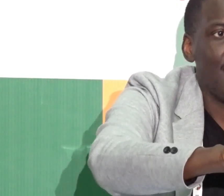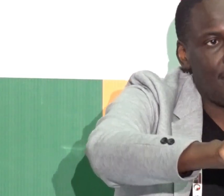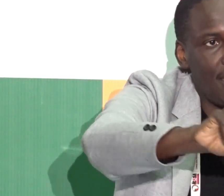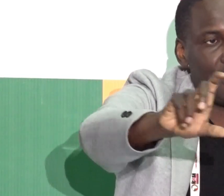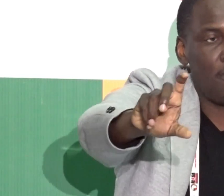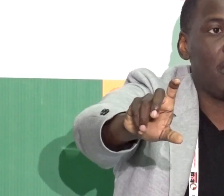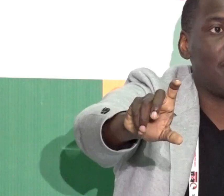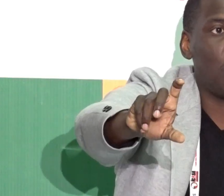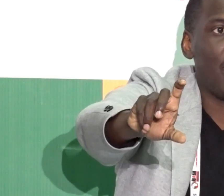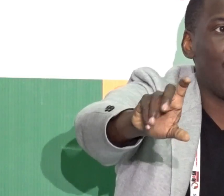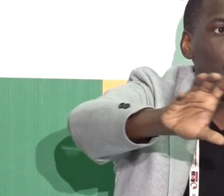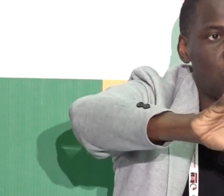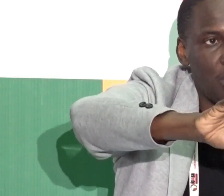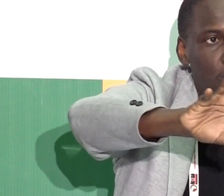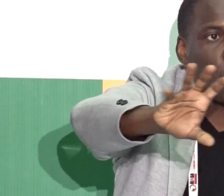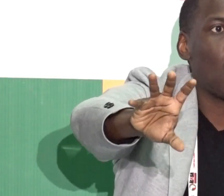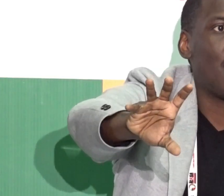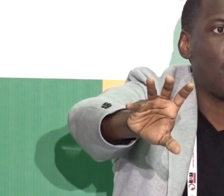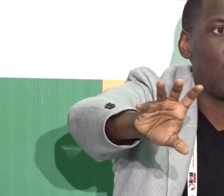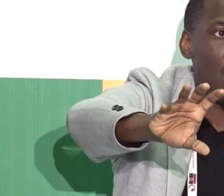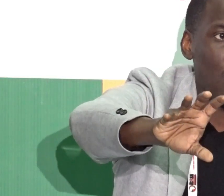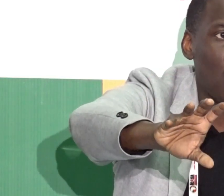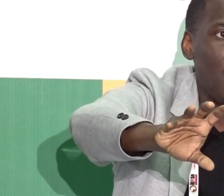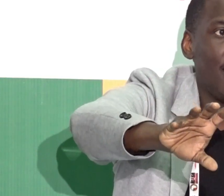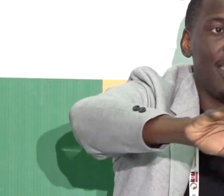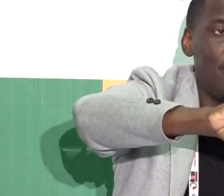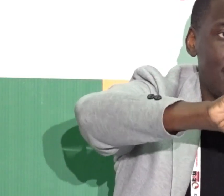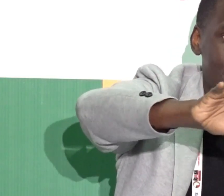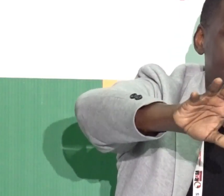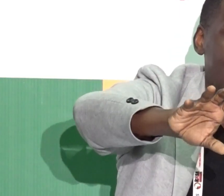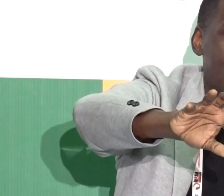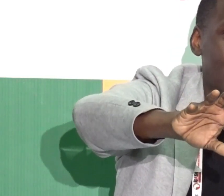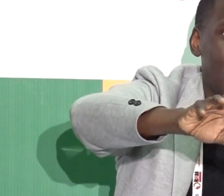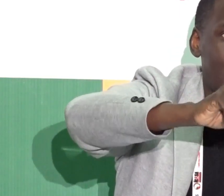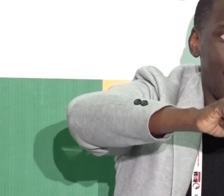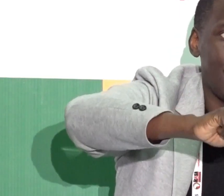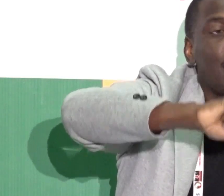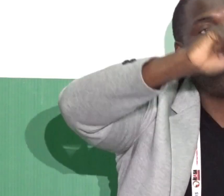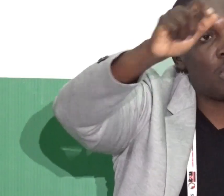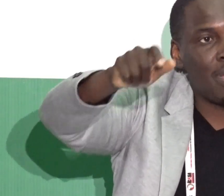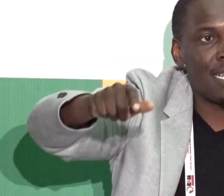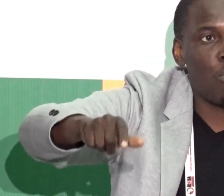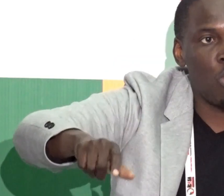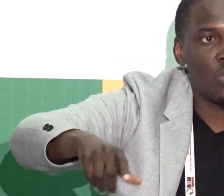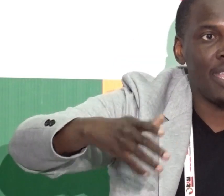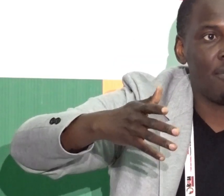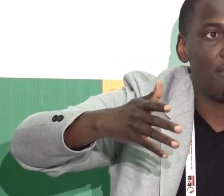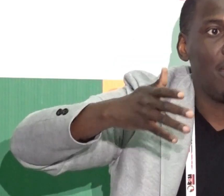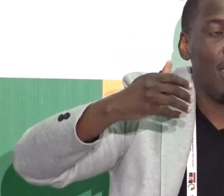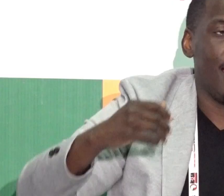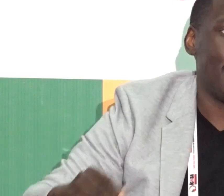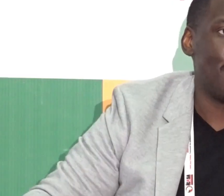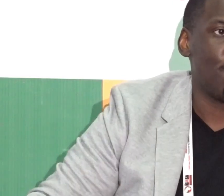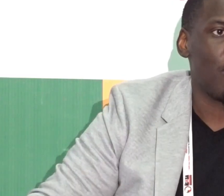pregnancy, they are referred for care, which we follow up on how they are being treated and that. And postpartum we also